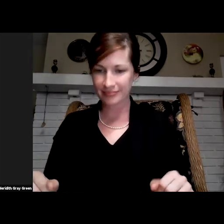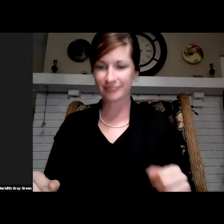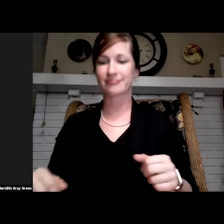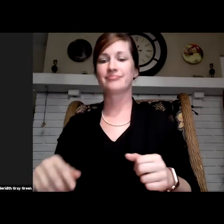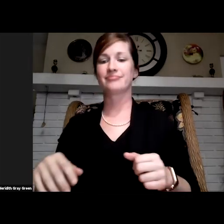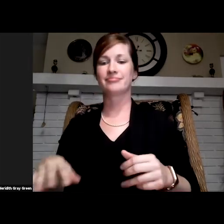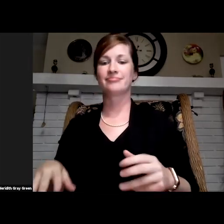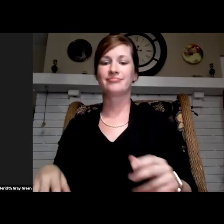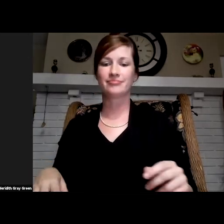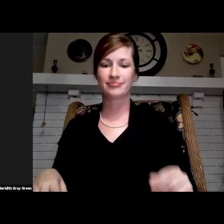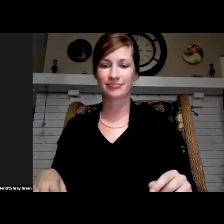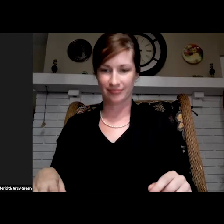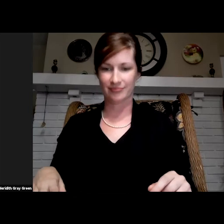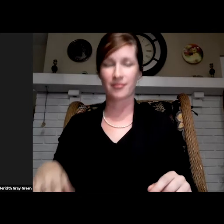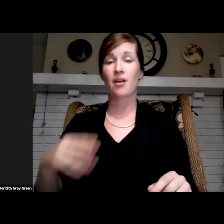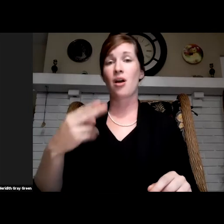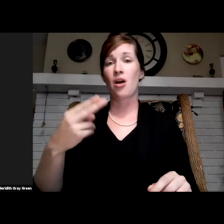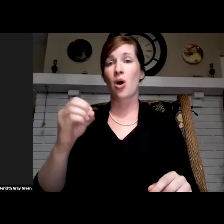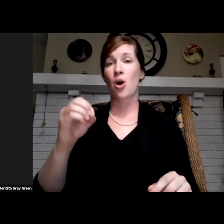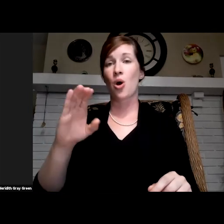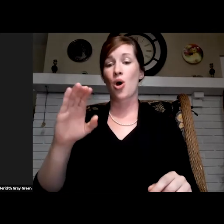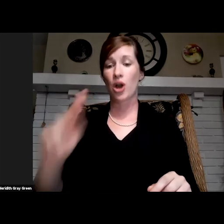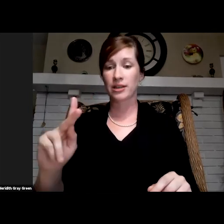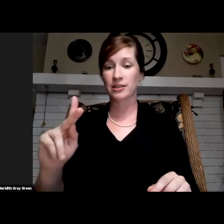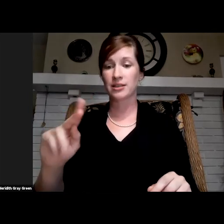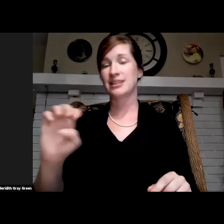This artist has two names.